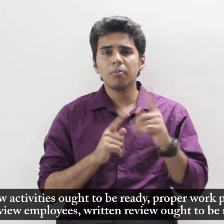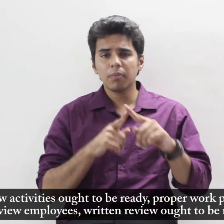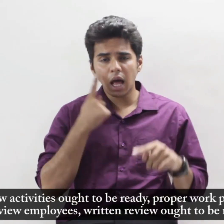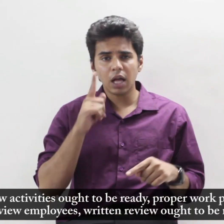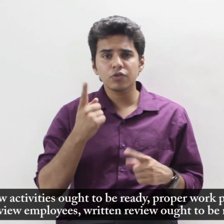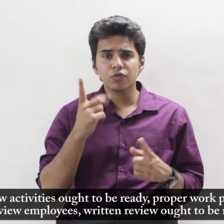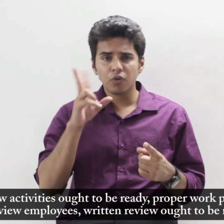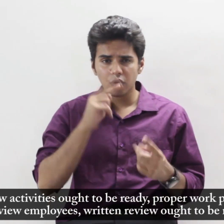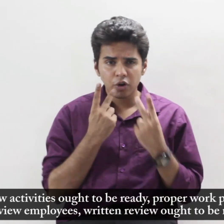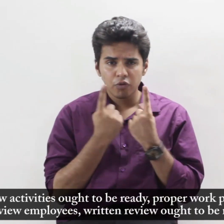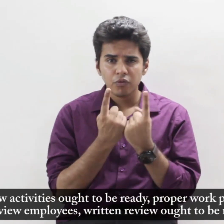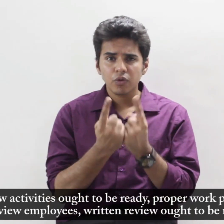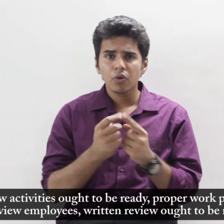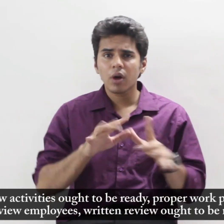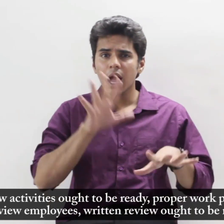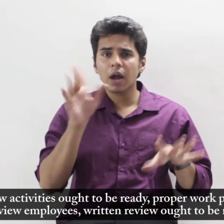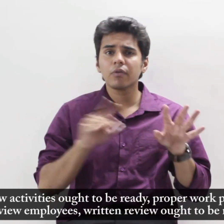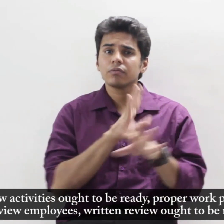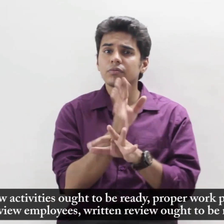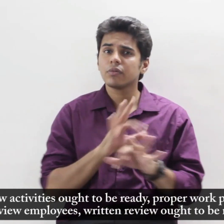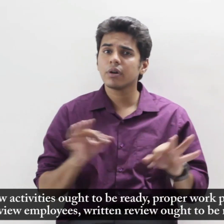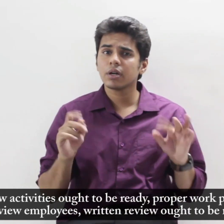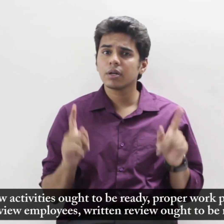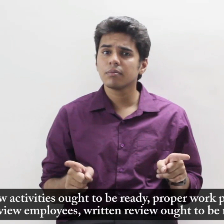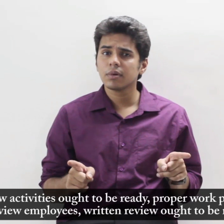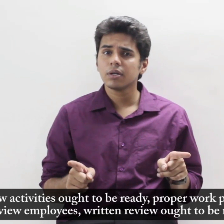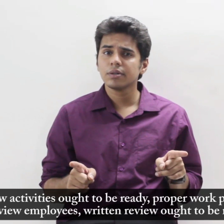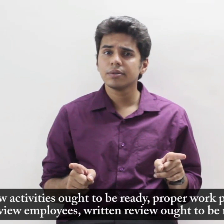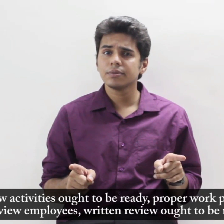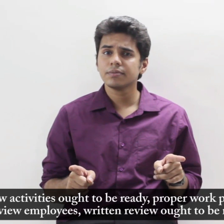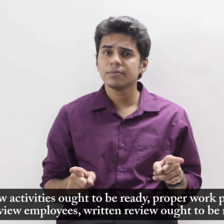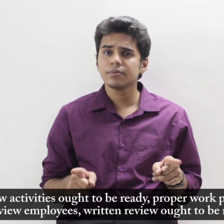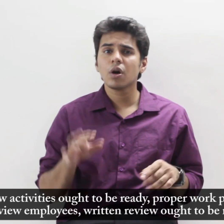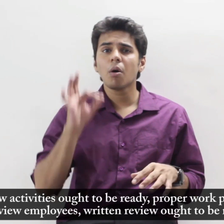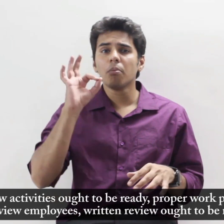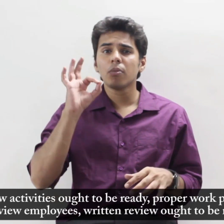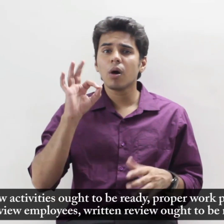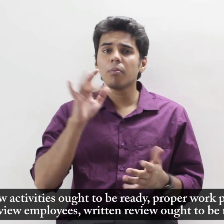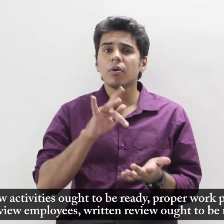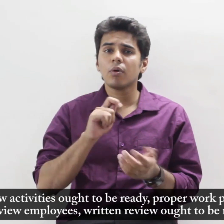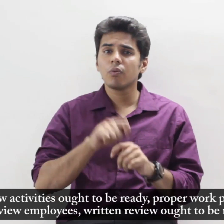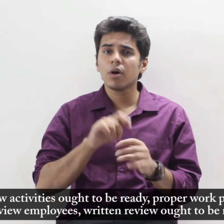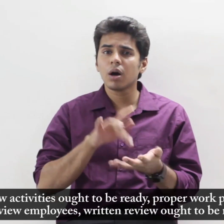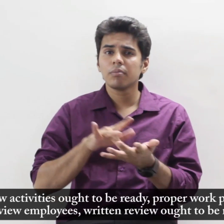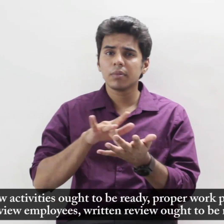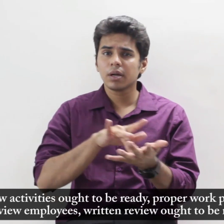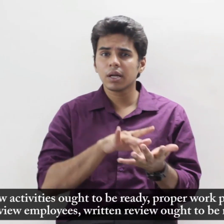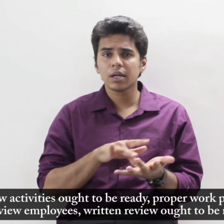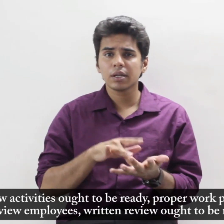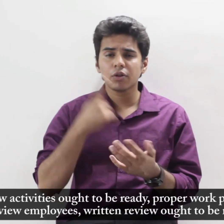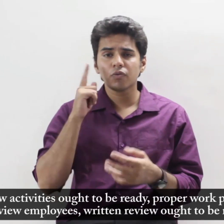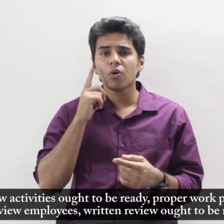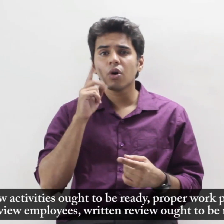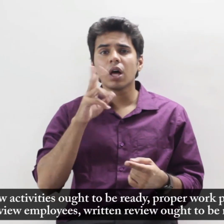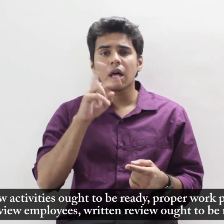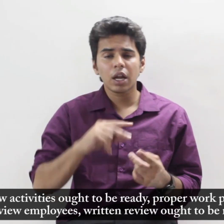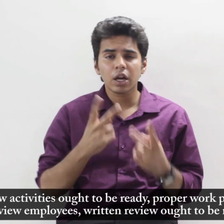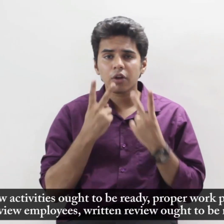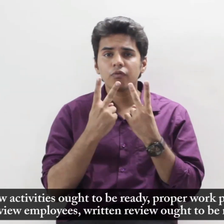Plans for review activities ought to be ready. Proper workplaces provided for review employees. Written review ought to